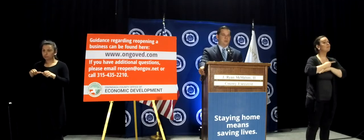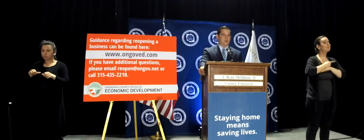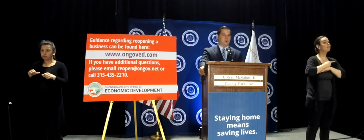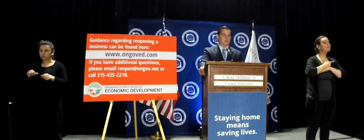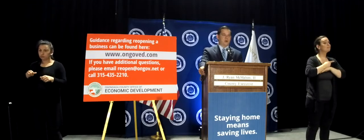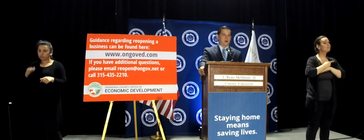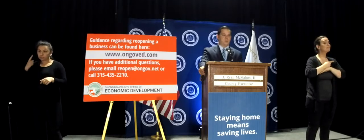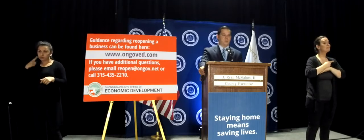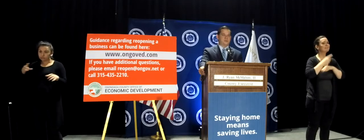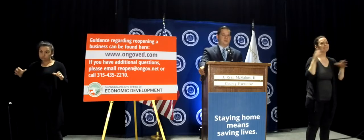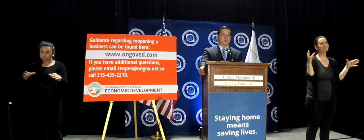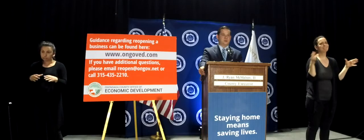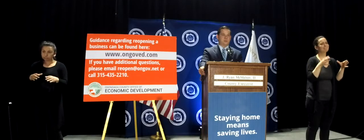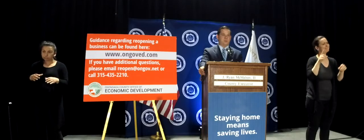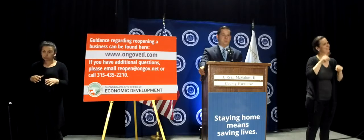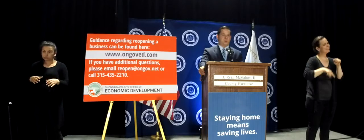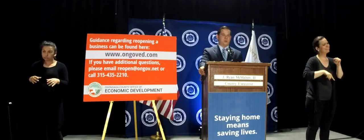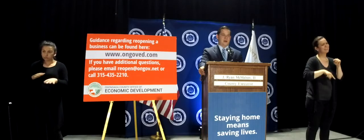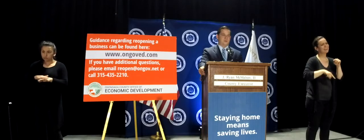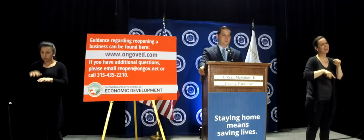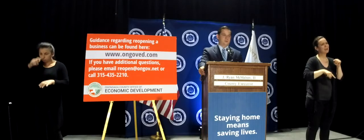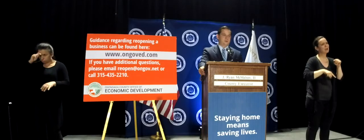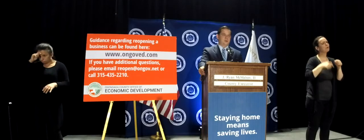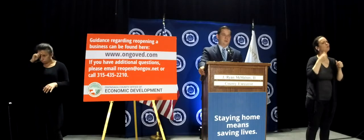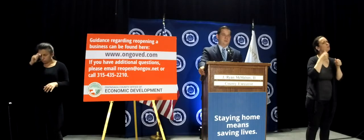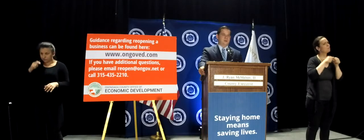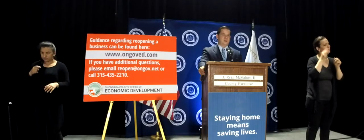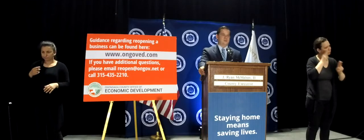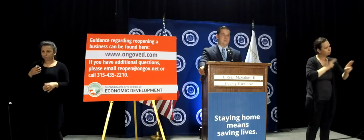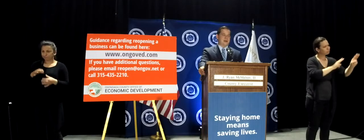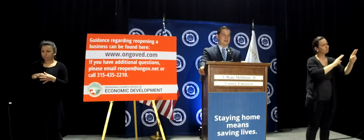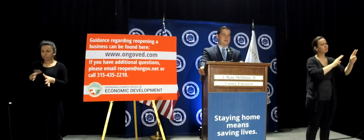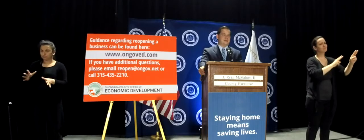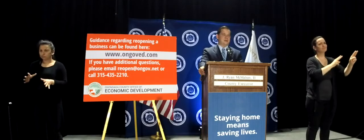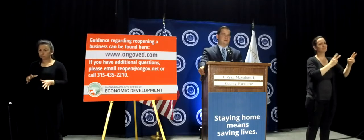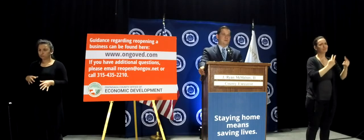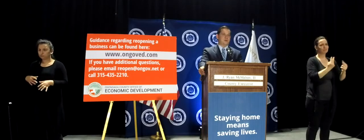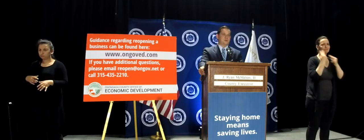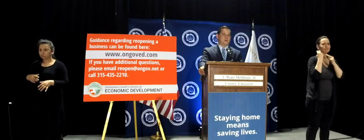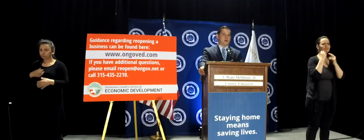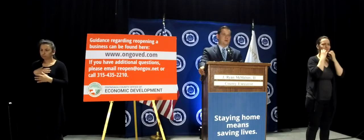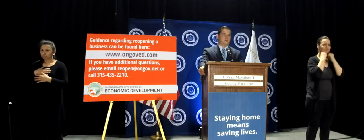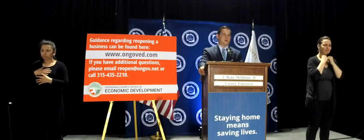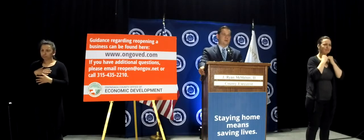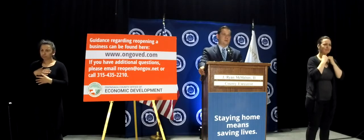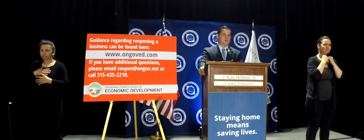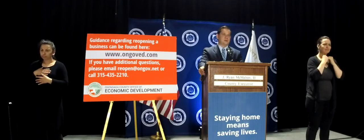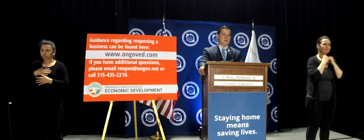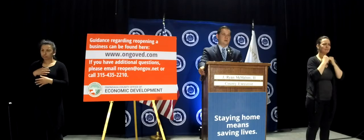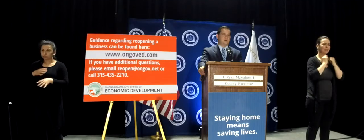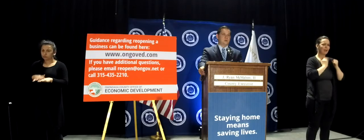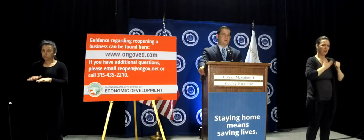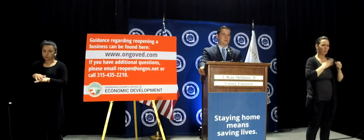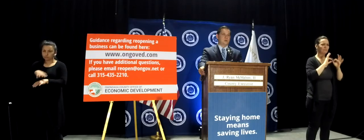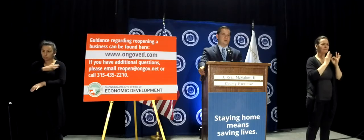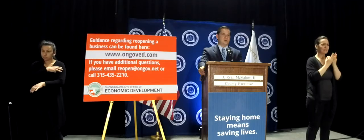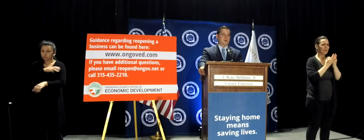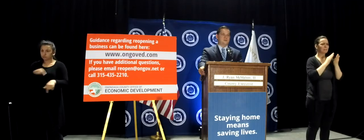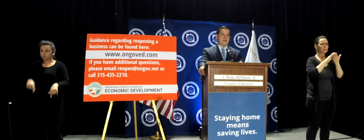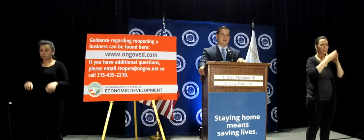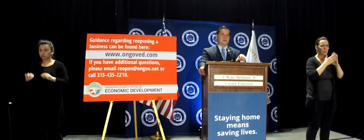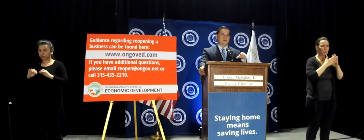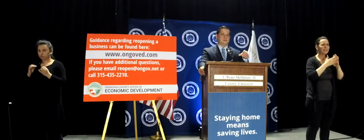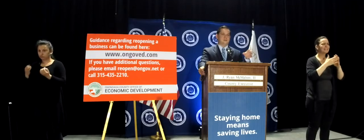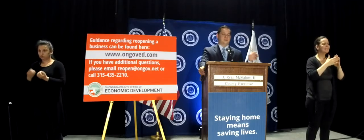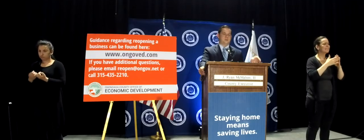together the way we normally are, but we still need to remember more than ever, because many of the folks in our community who